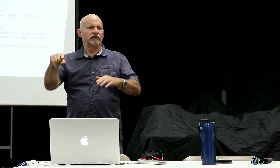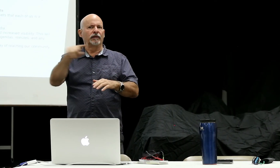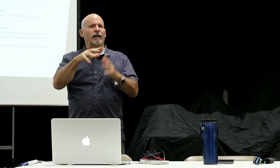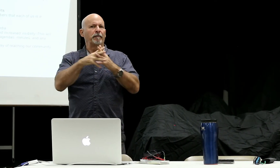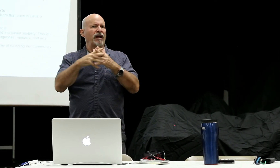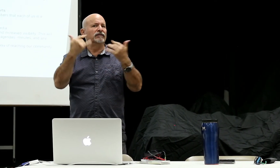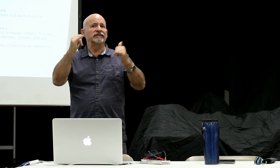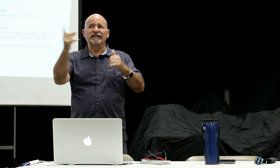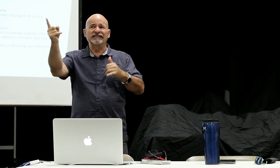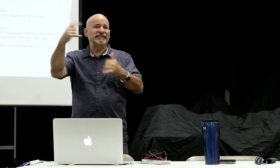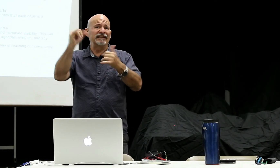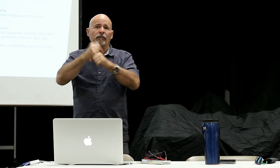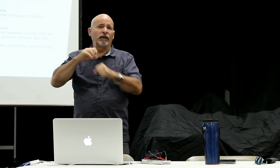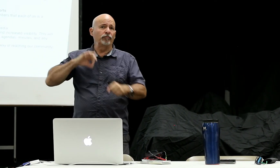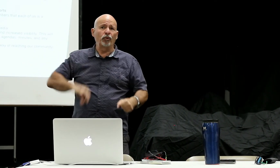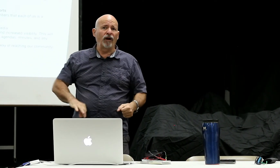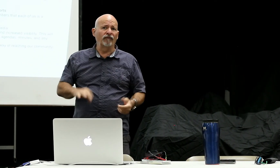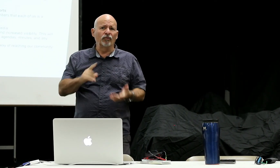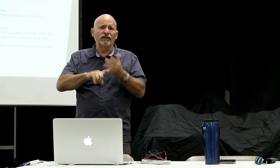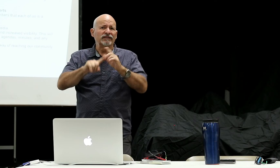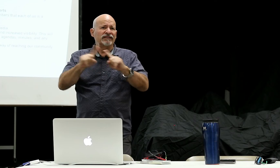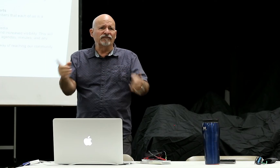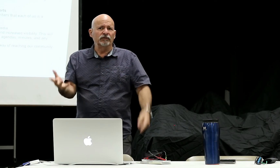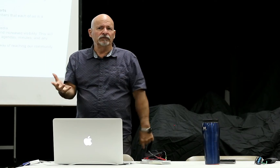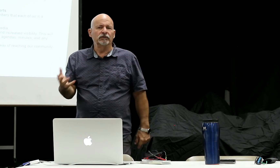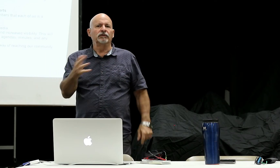are not as effective, and things are being cut.